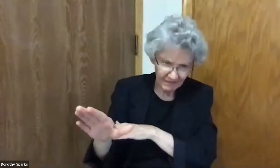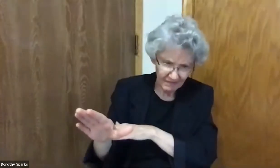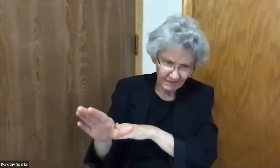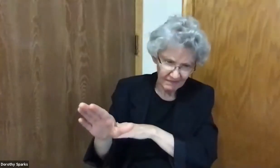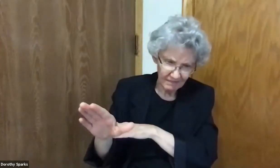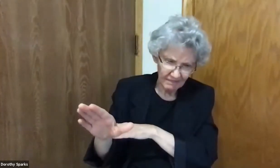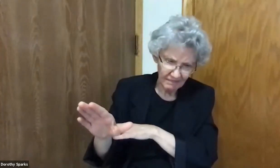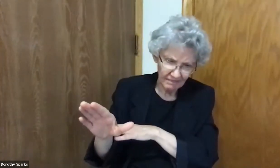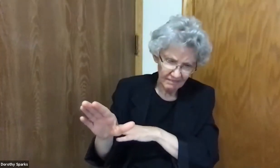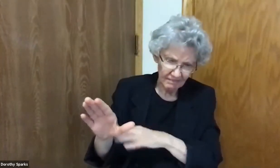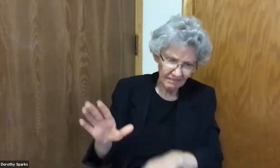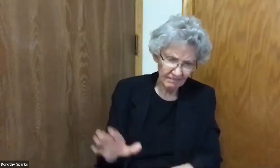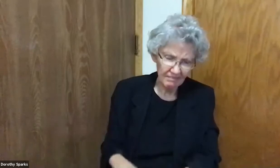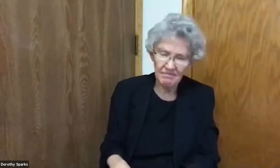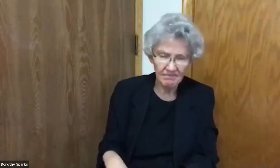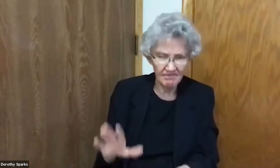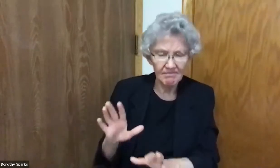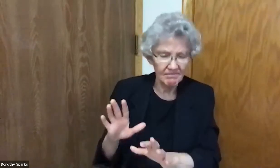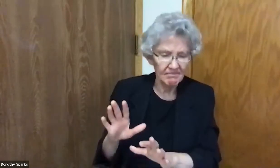temple.